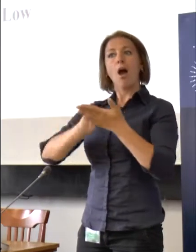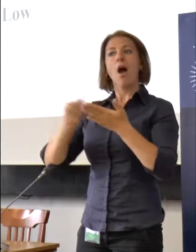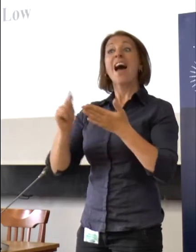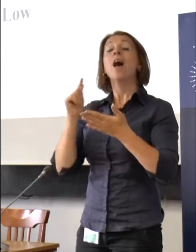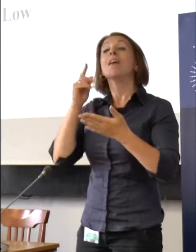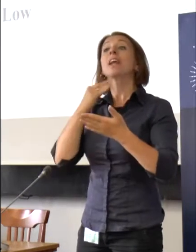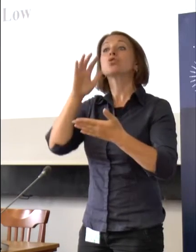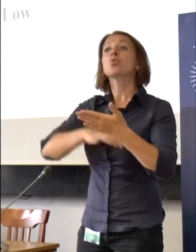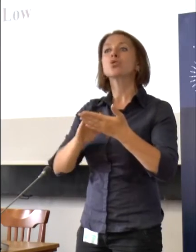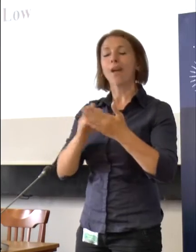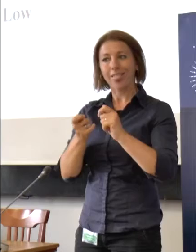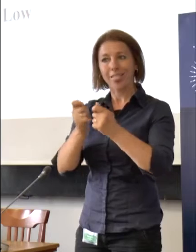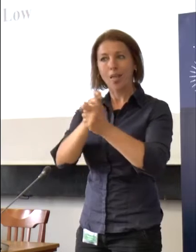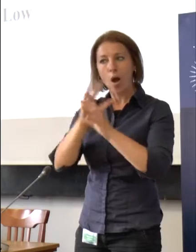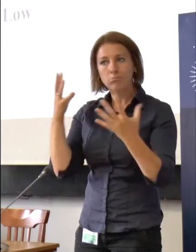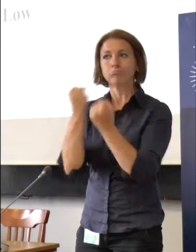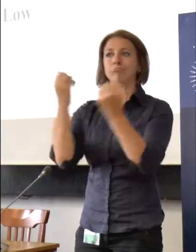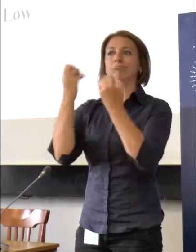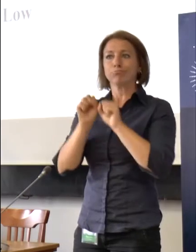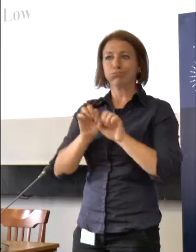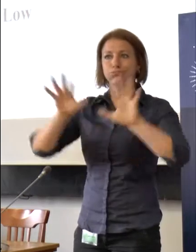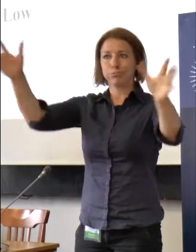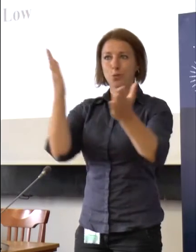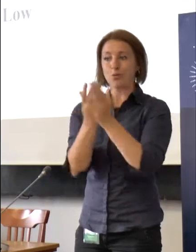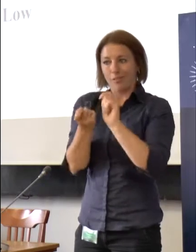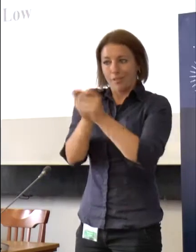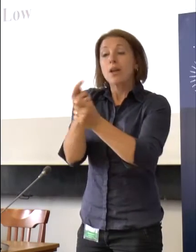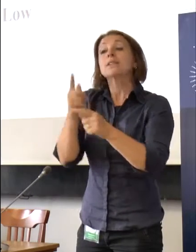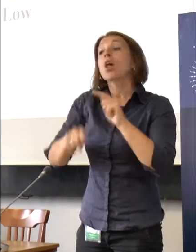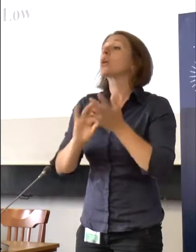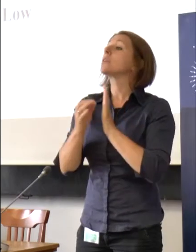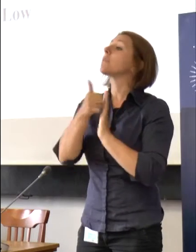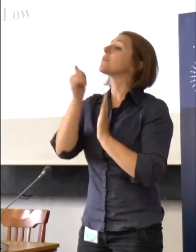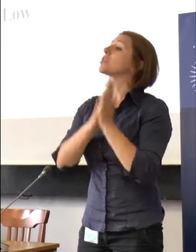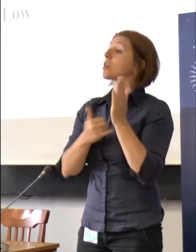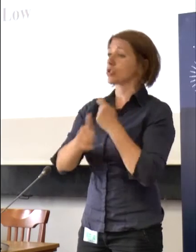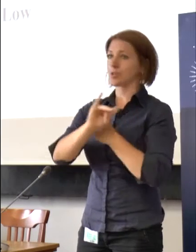in French, not for the schools, but for what he calls the